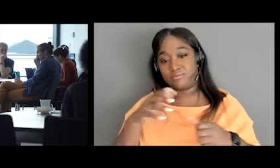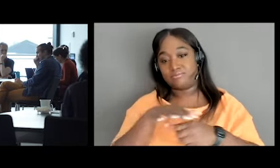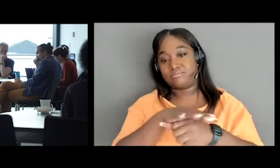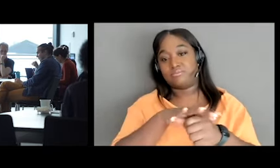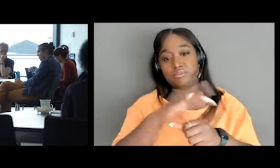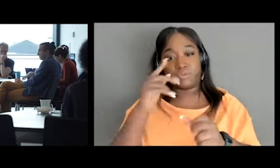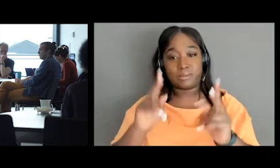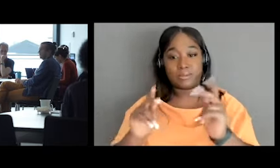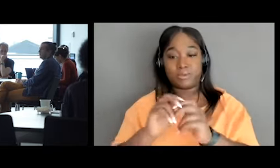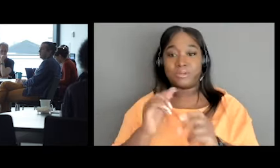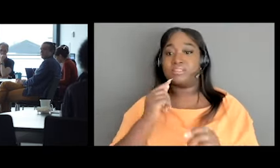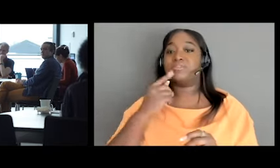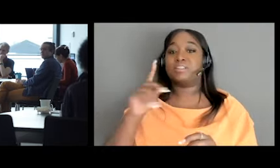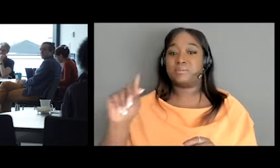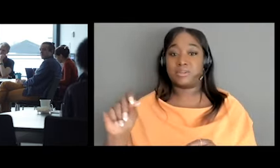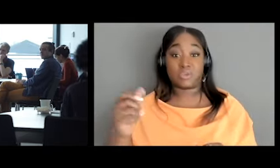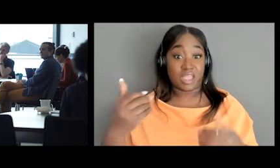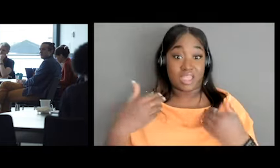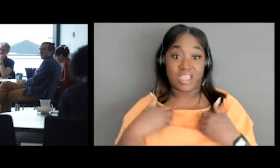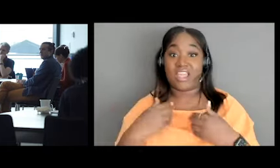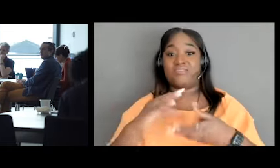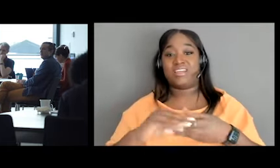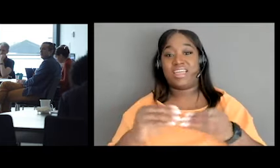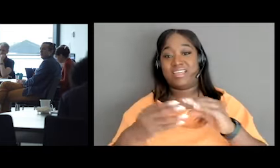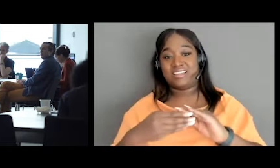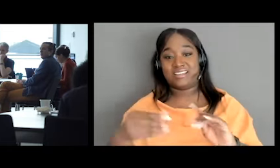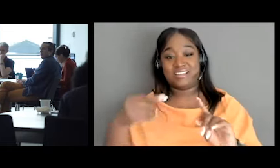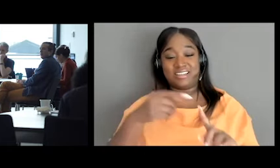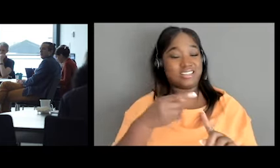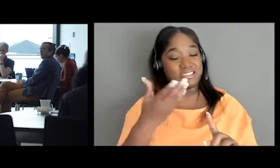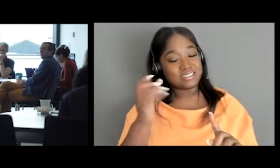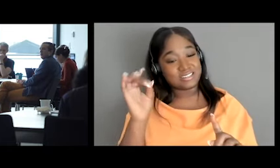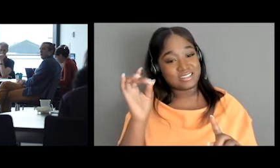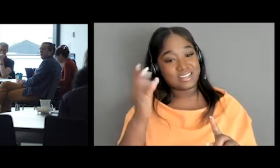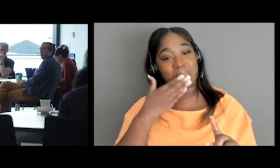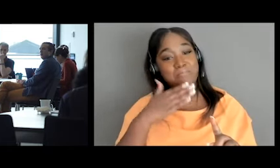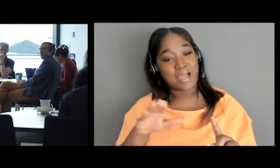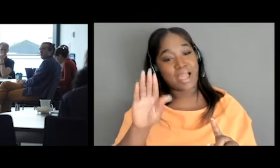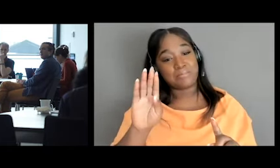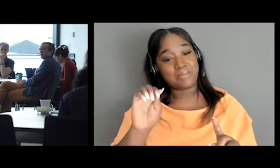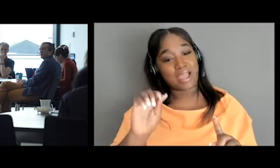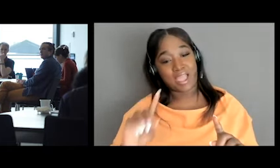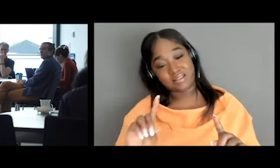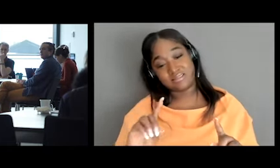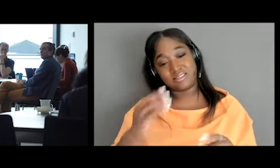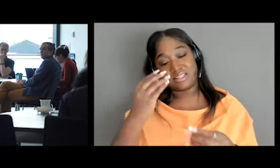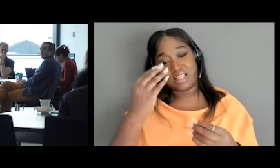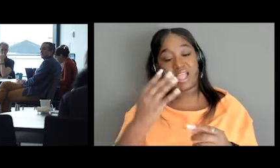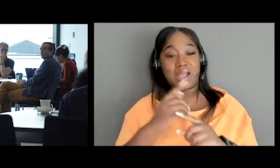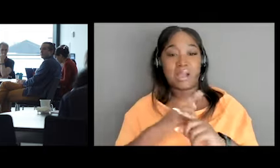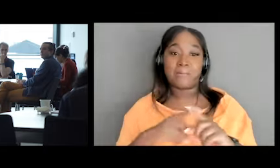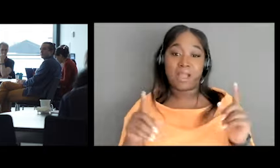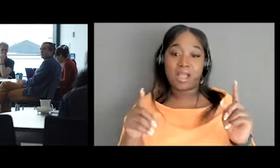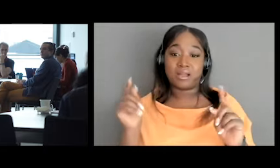data, there are a lot of people with